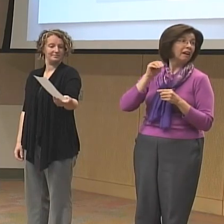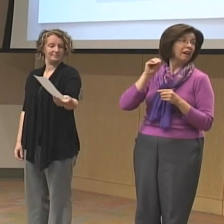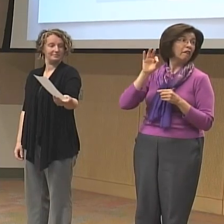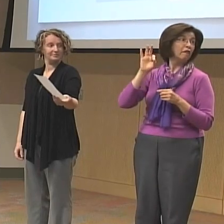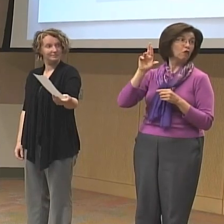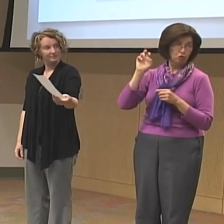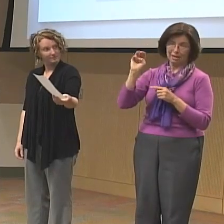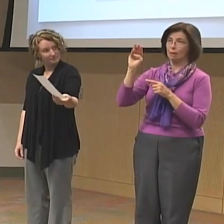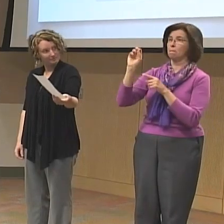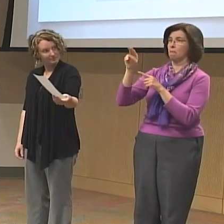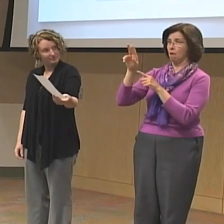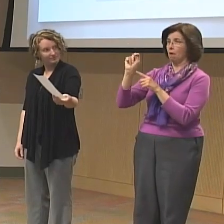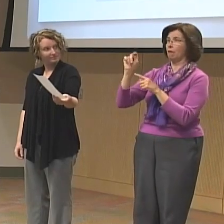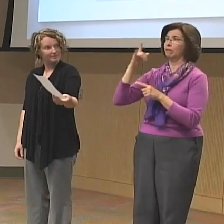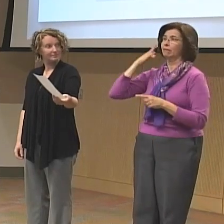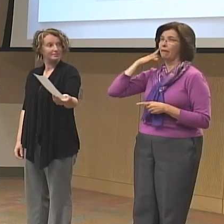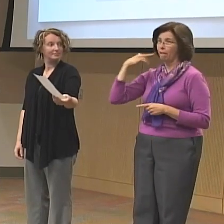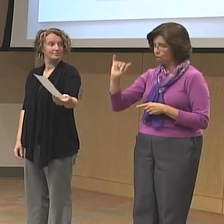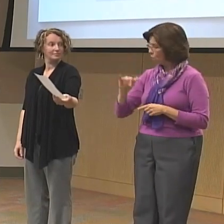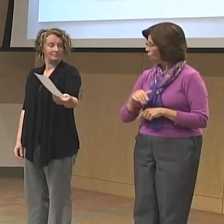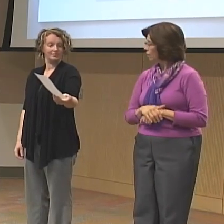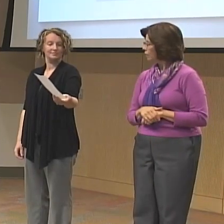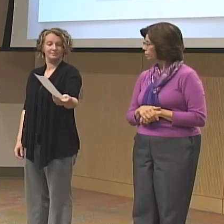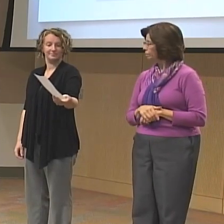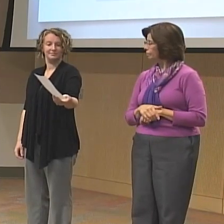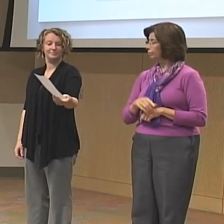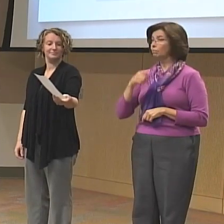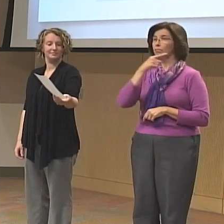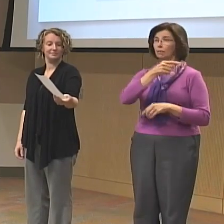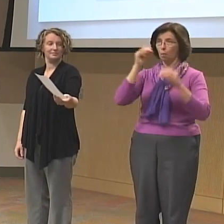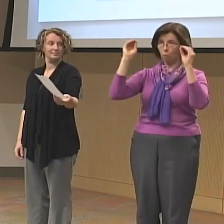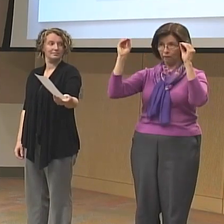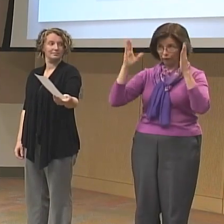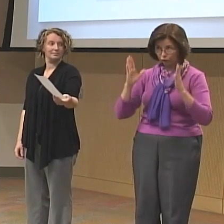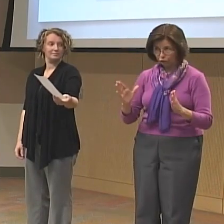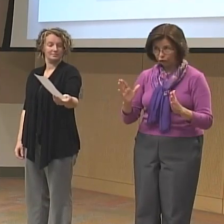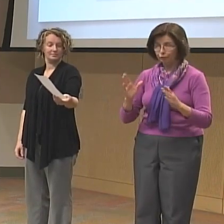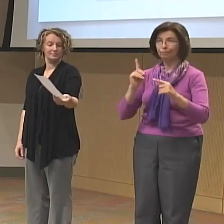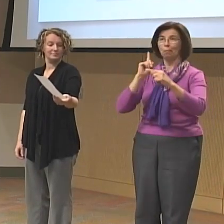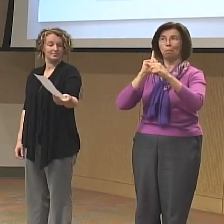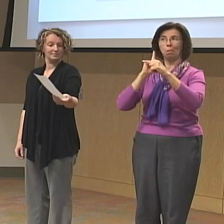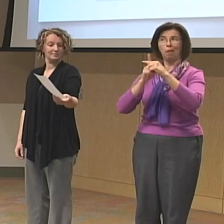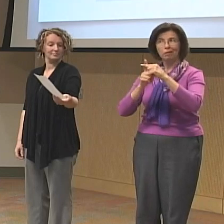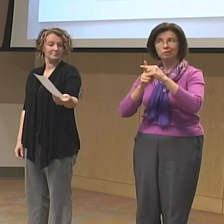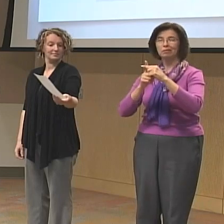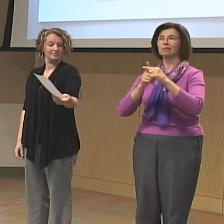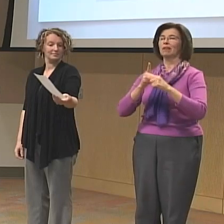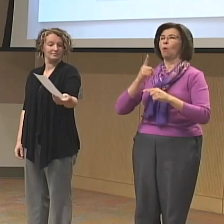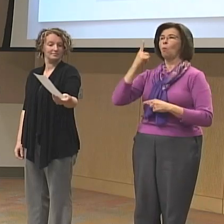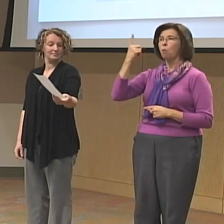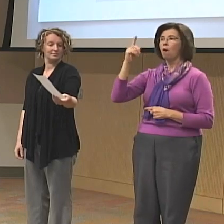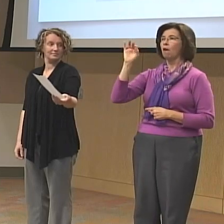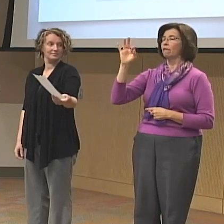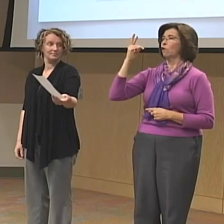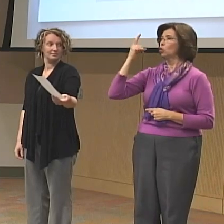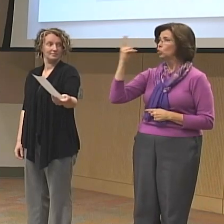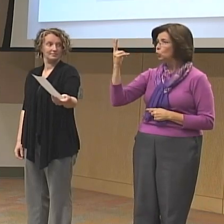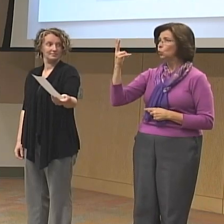in Fremont, California. Tom is a professor as well as one of